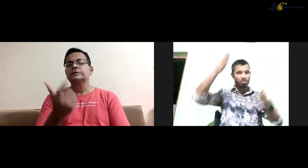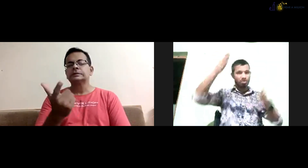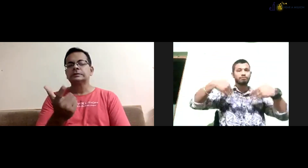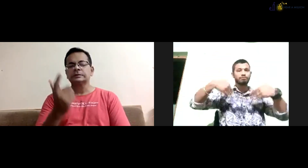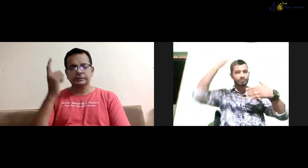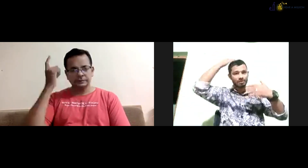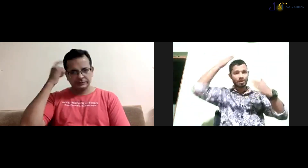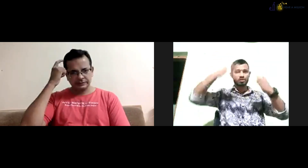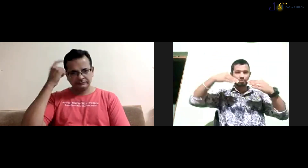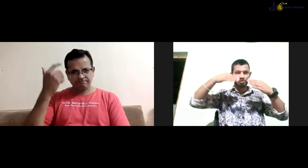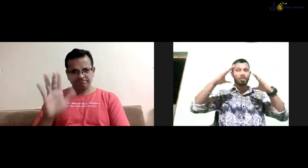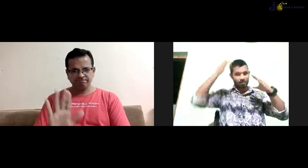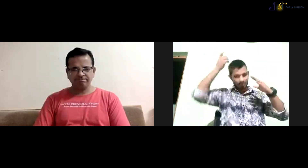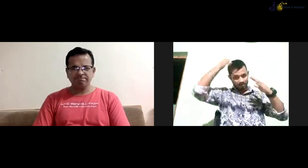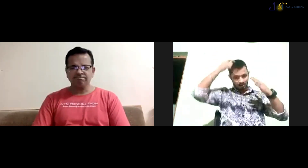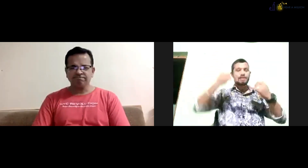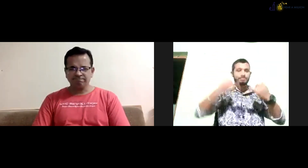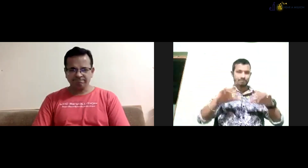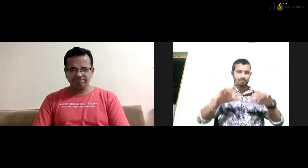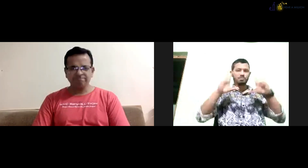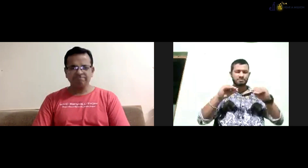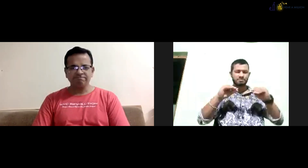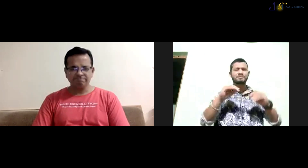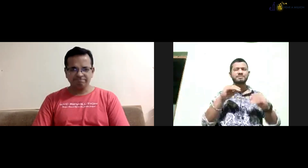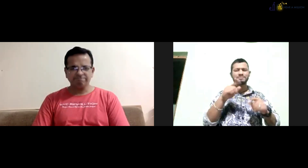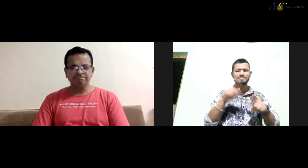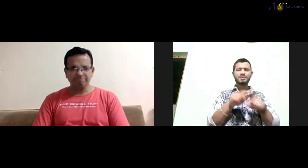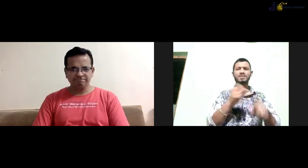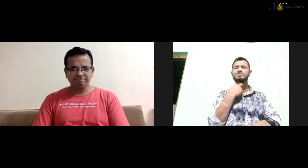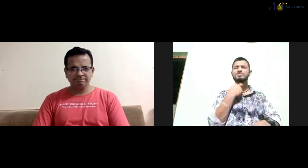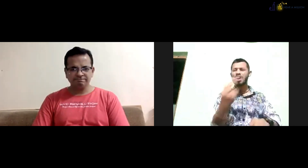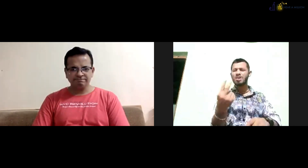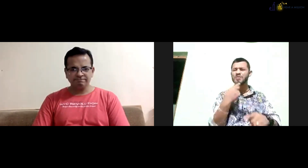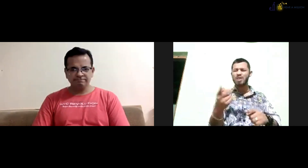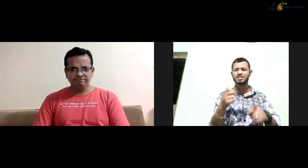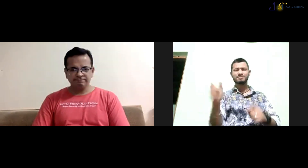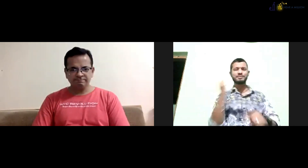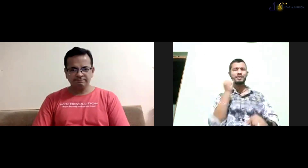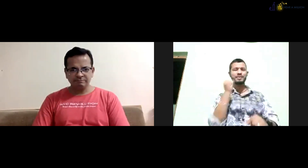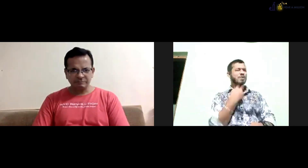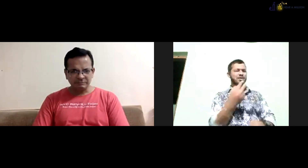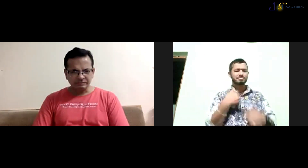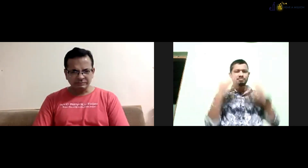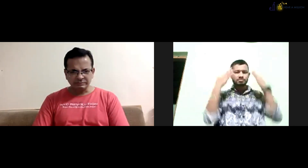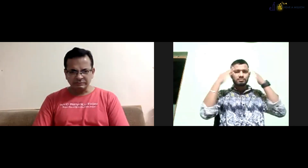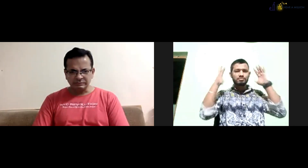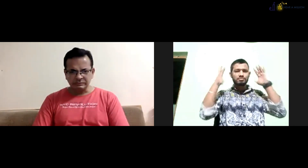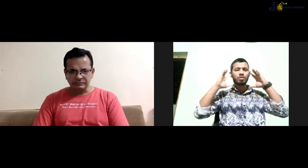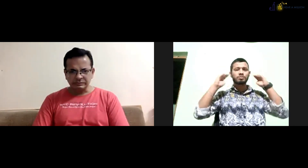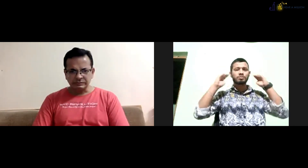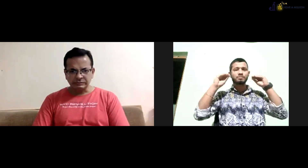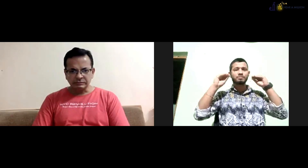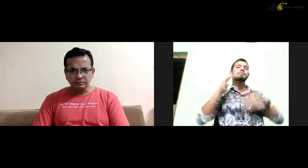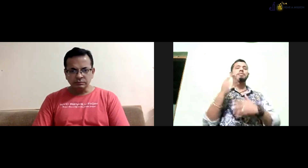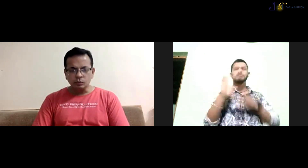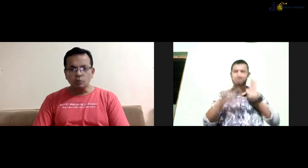I born as a hearing person, so so my parents, they were having a discussion over a coffee, So